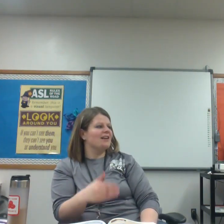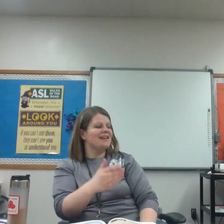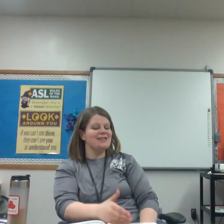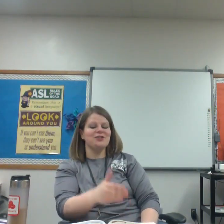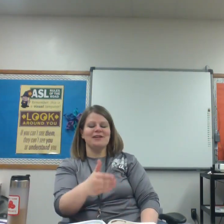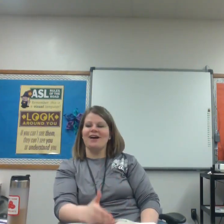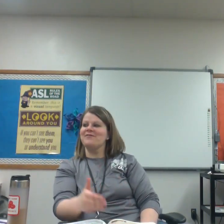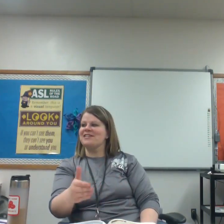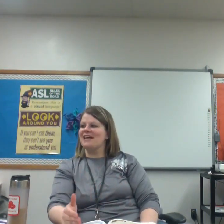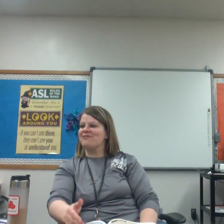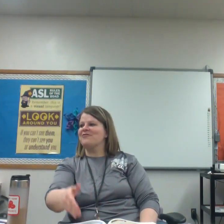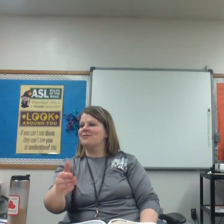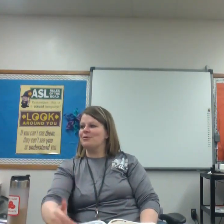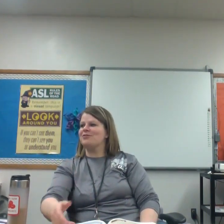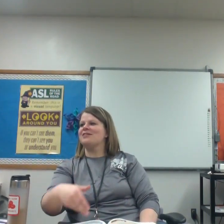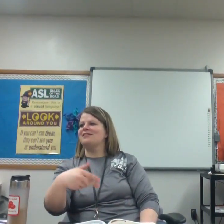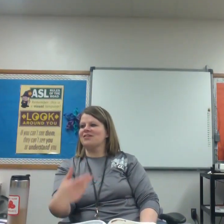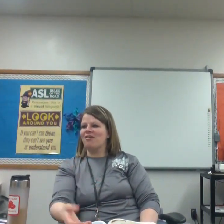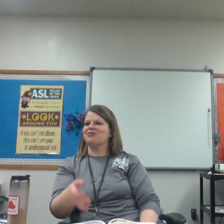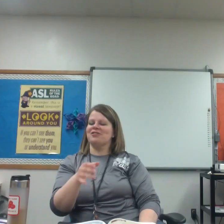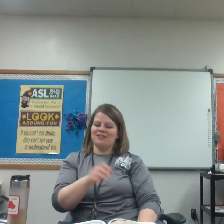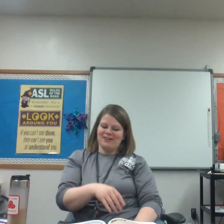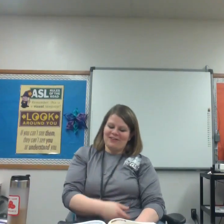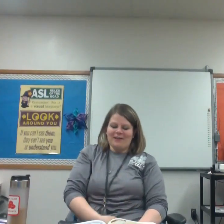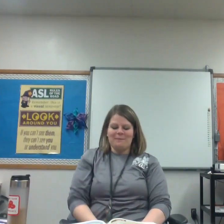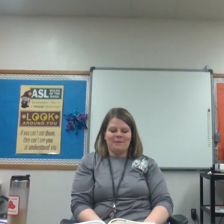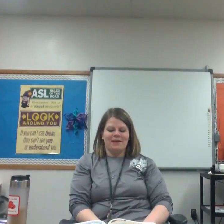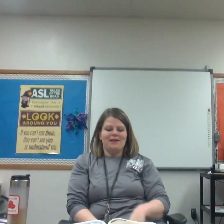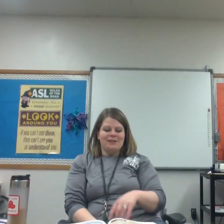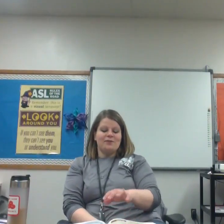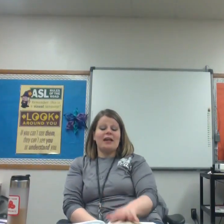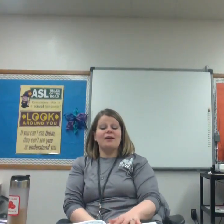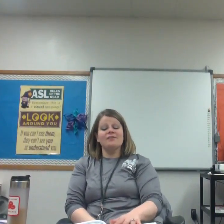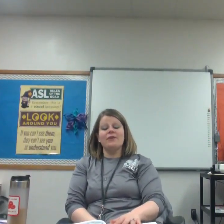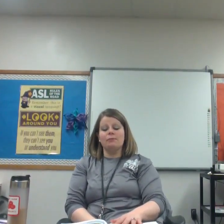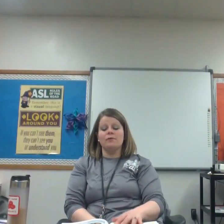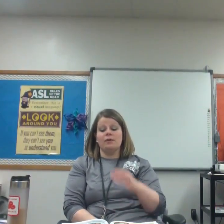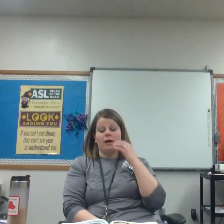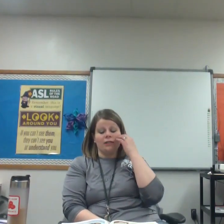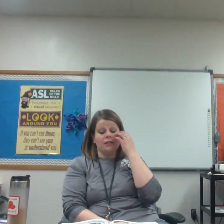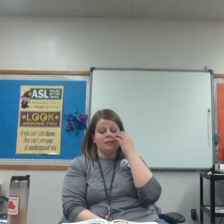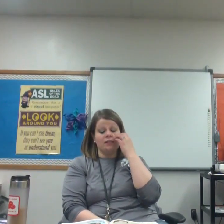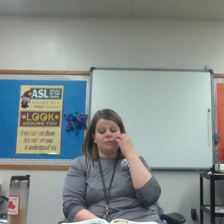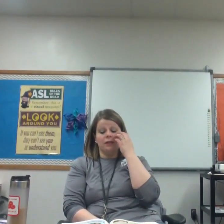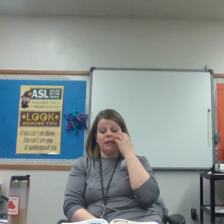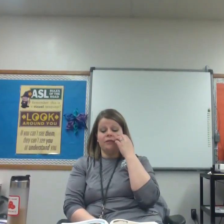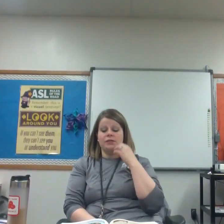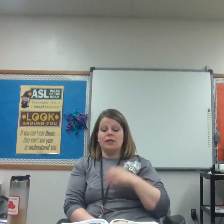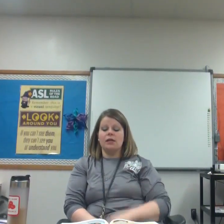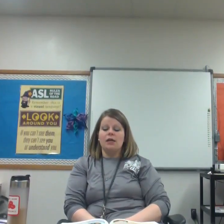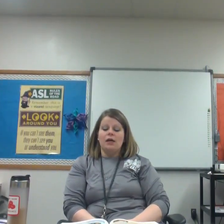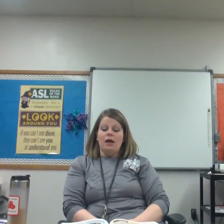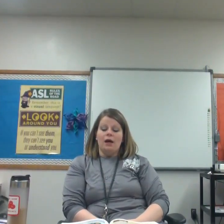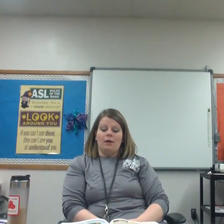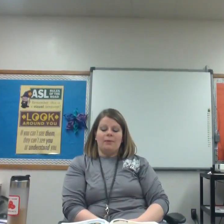The history of the deaf community and the culture and everything. So it's a fun movie to watch. It's really interesting.